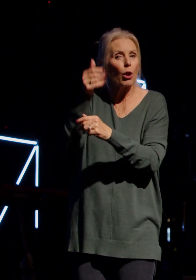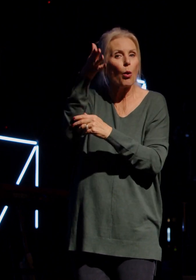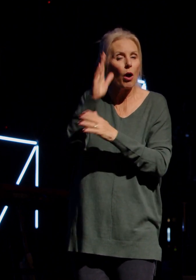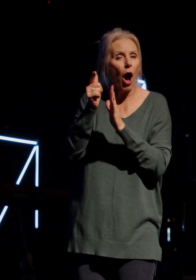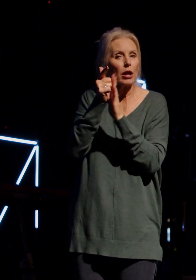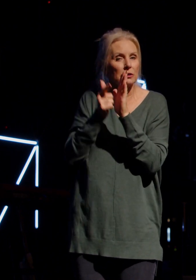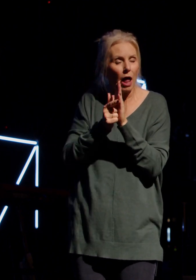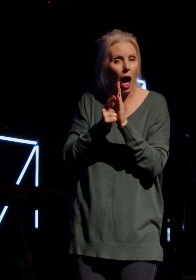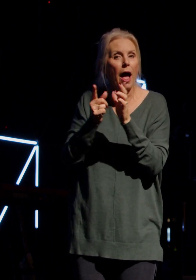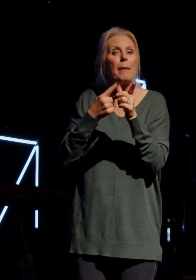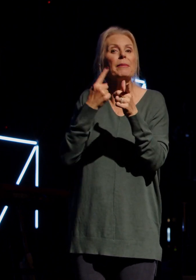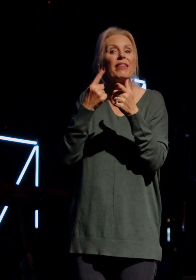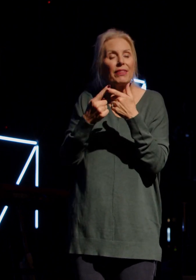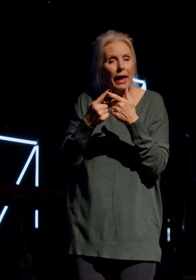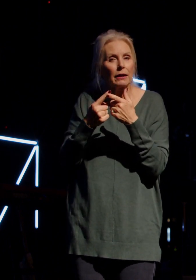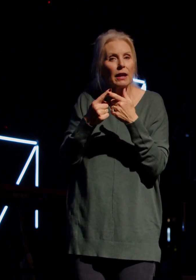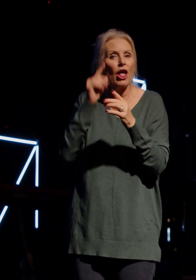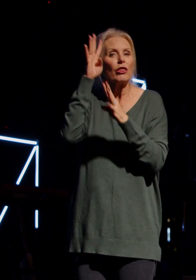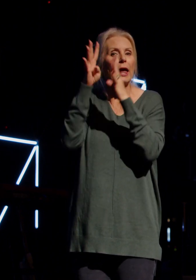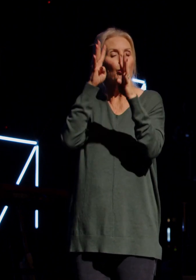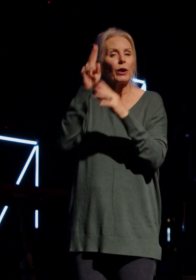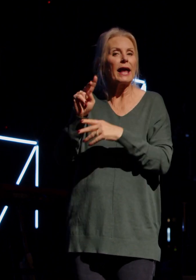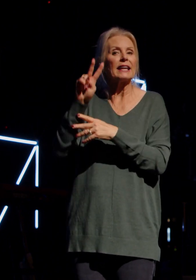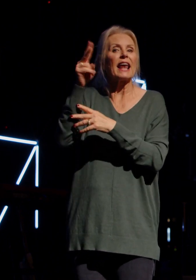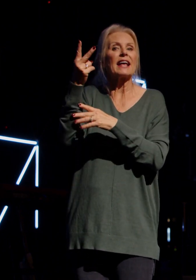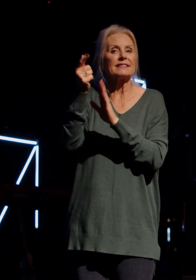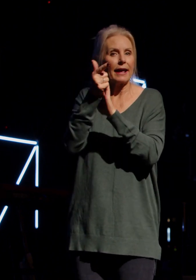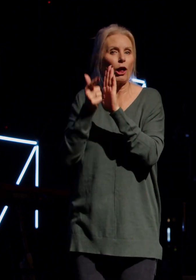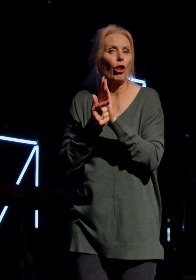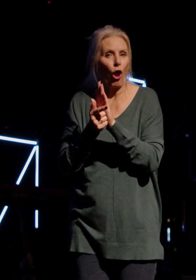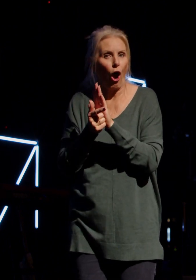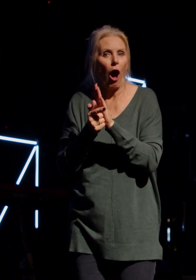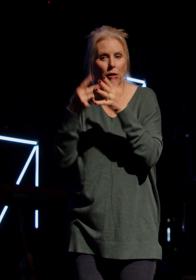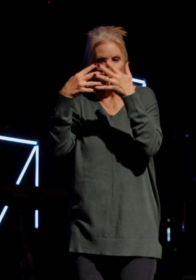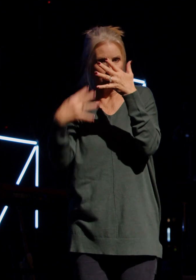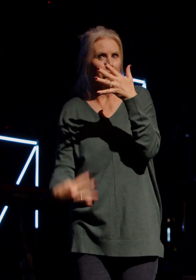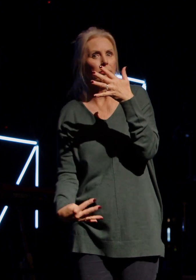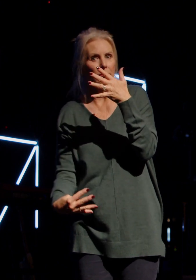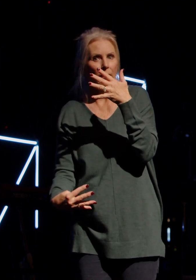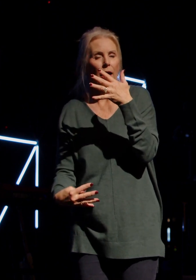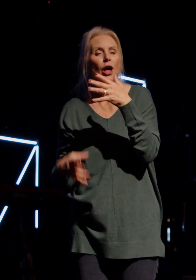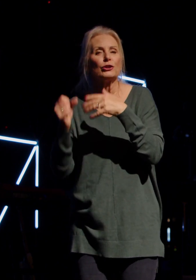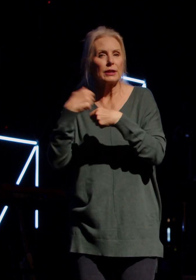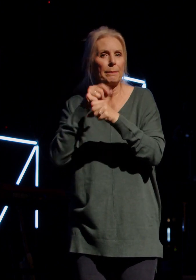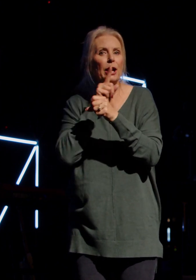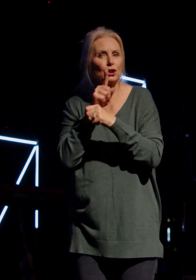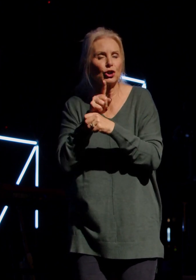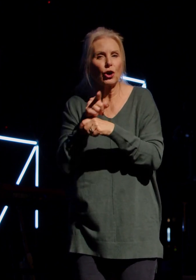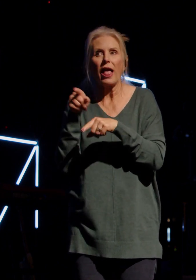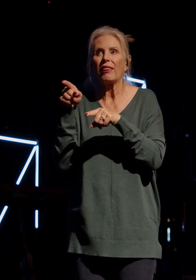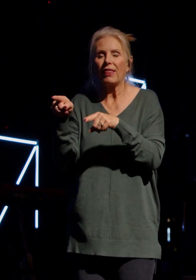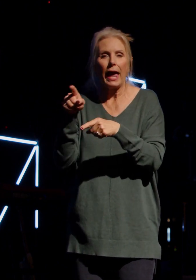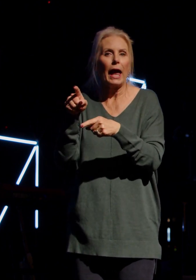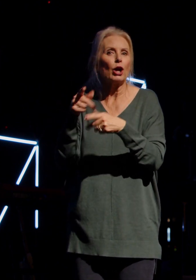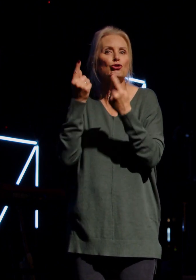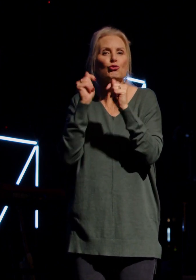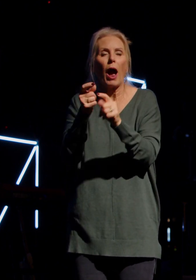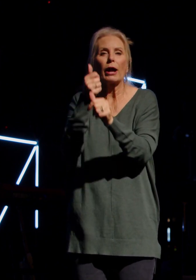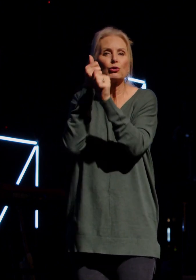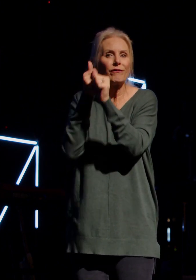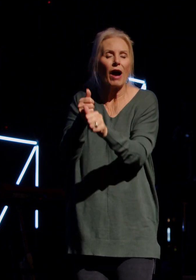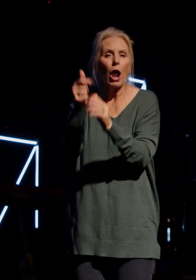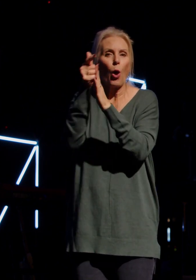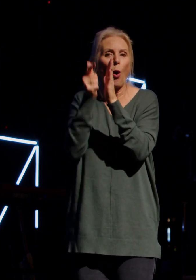like another law to make sure that they wouldn't disobey God's law. They were legalists. In fact, the